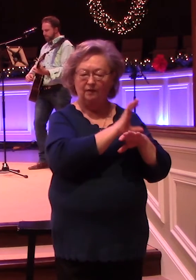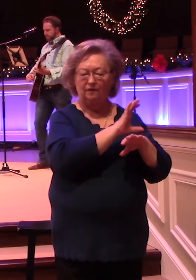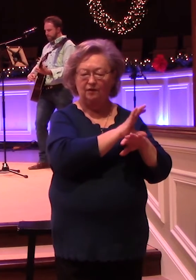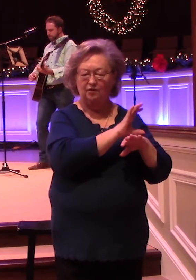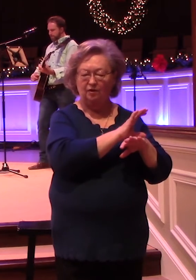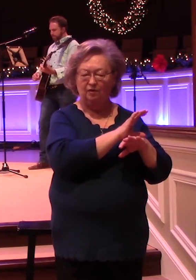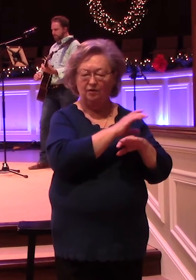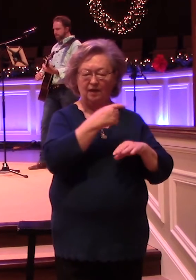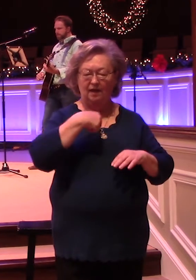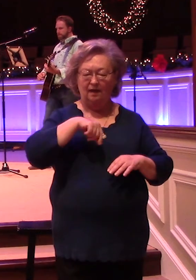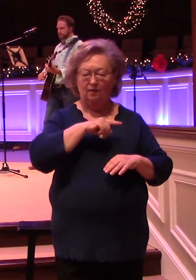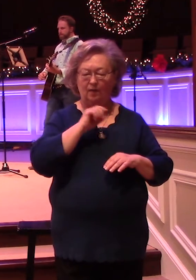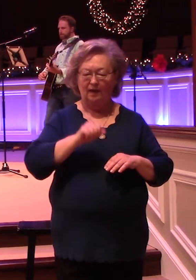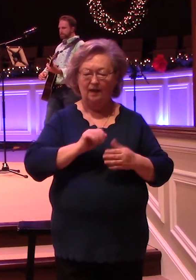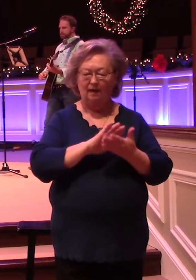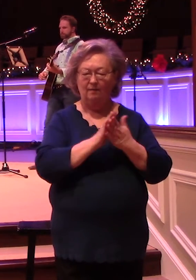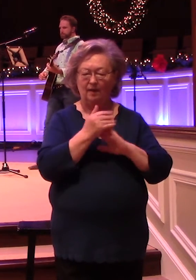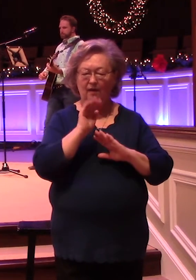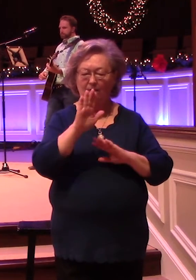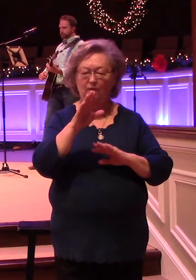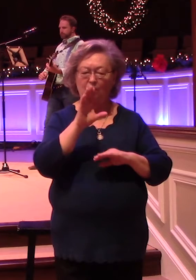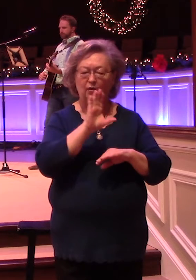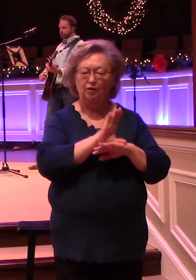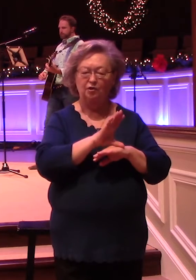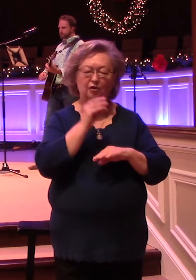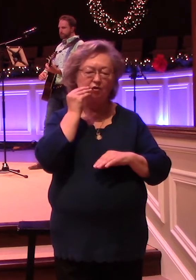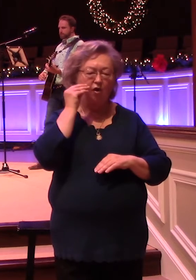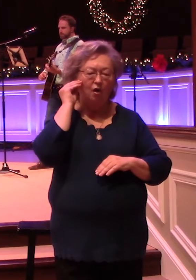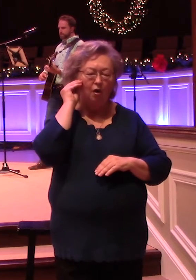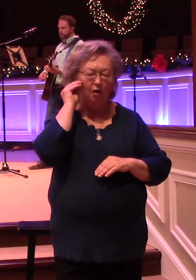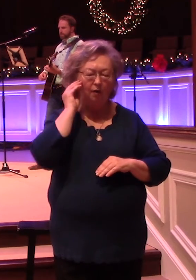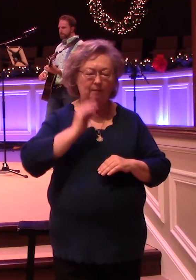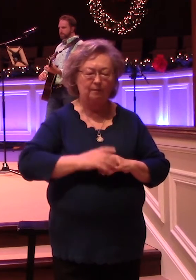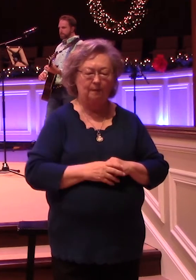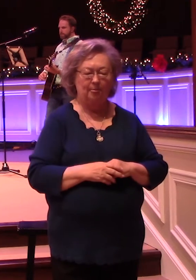there's just another level of obedience that God's calling you to.